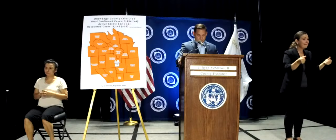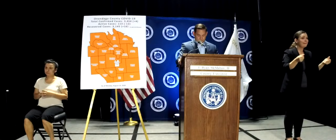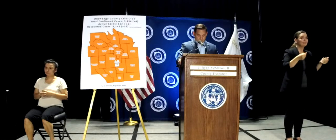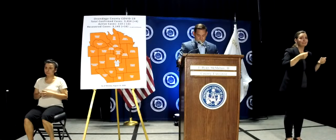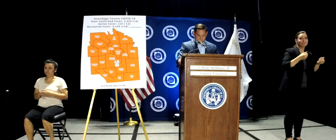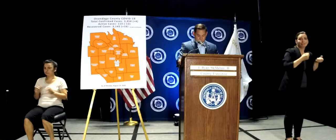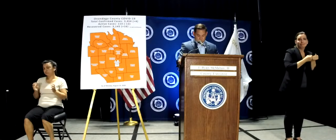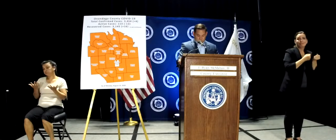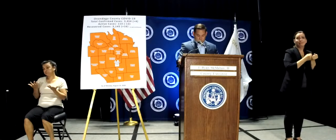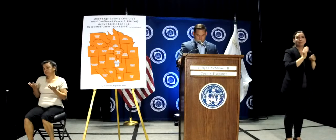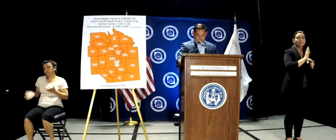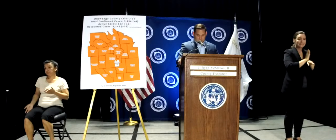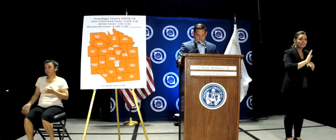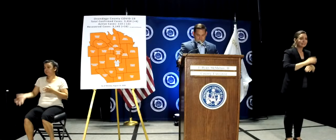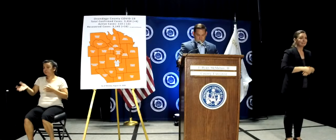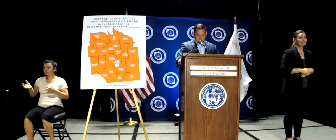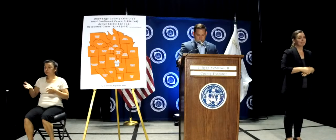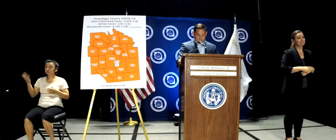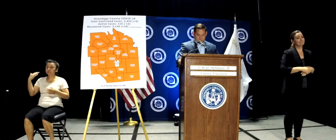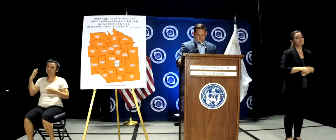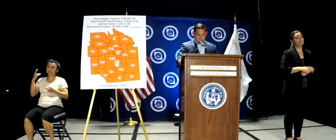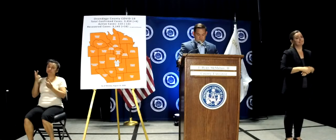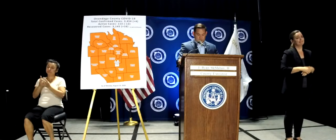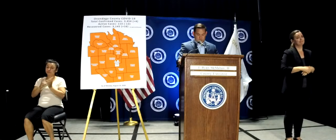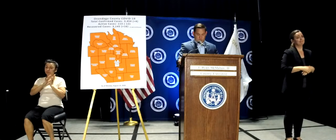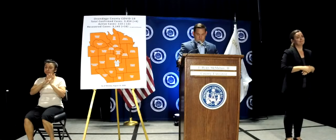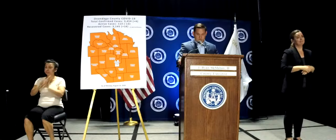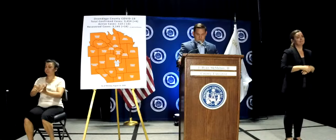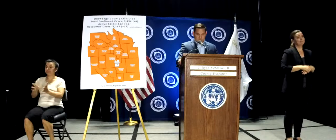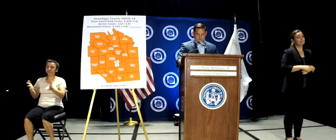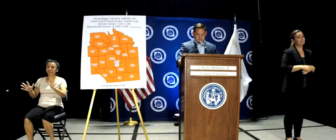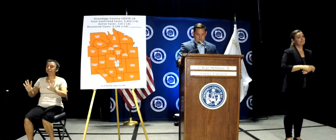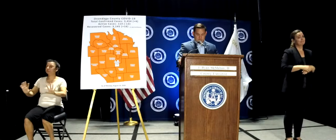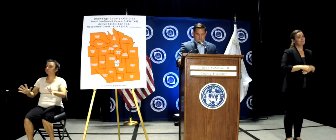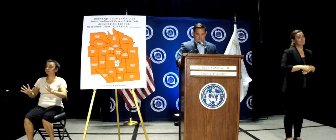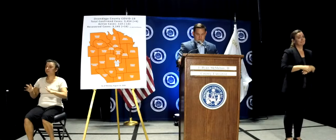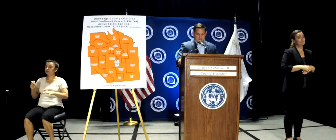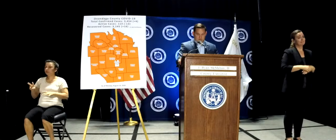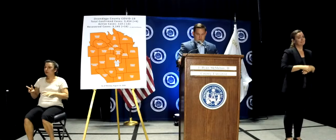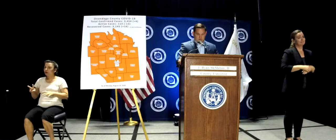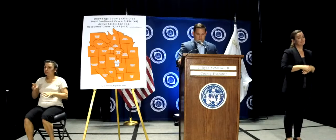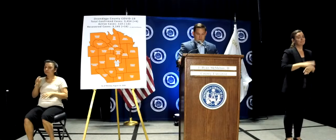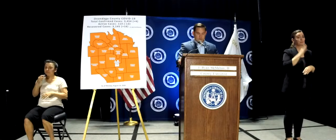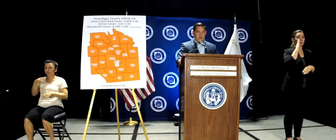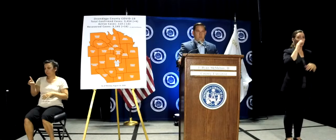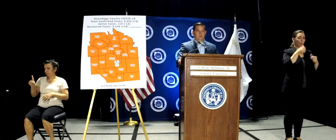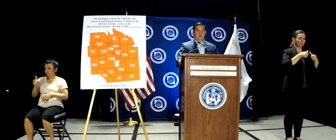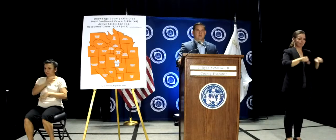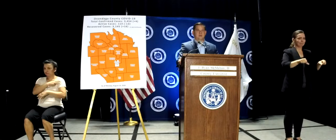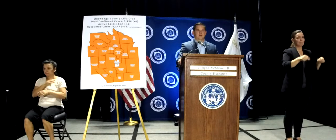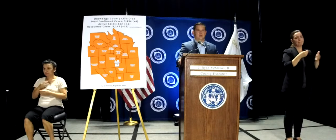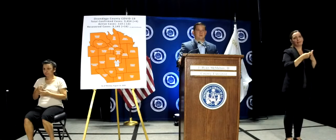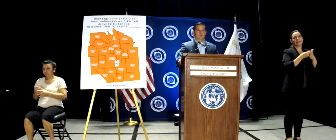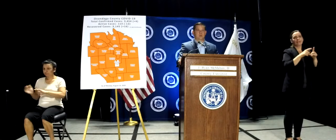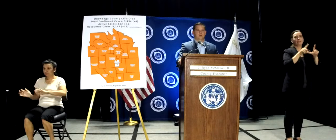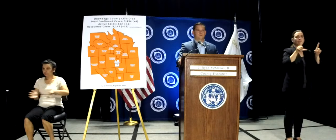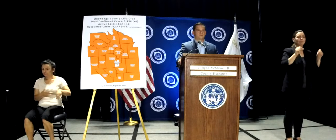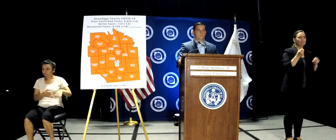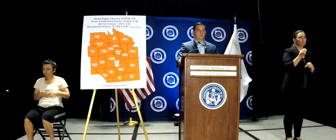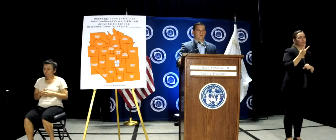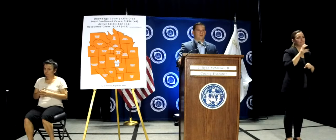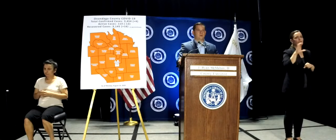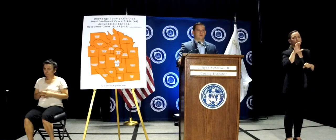2019. Looking at stimulus talks in Washington, D.C., obviously they broke down at the end of last